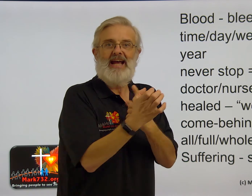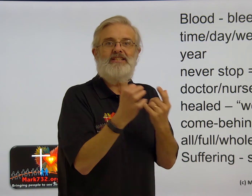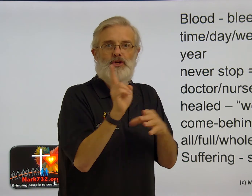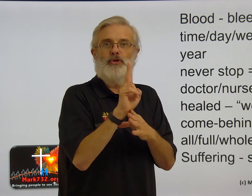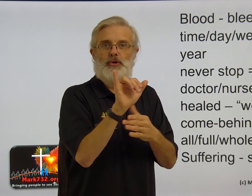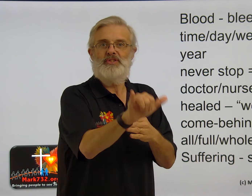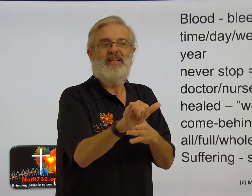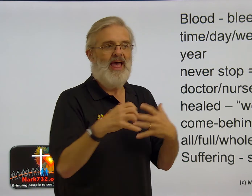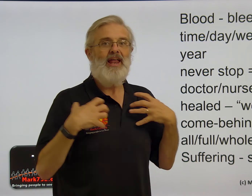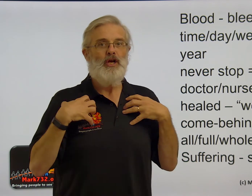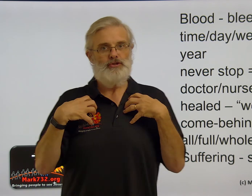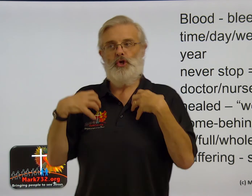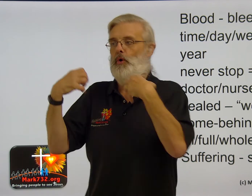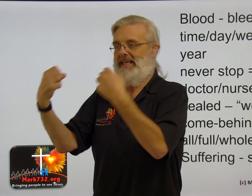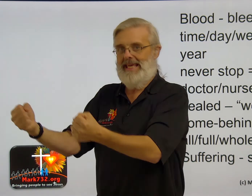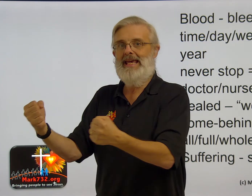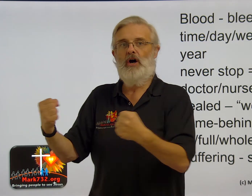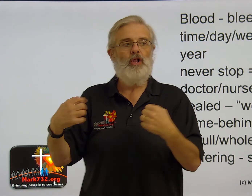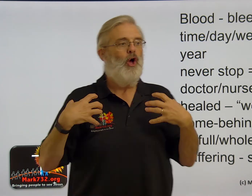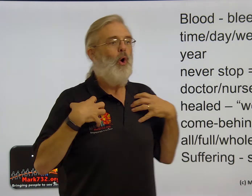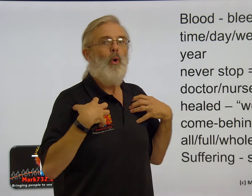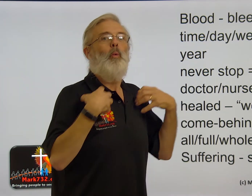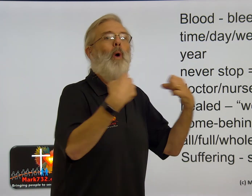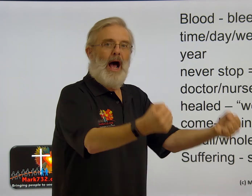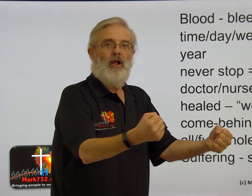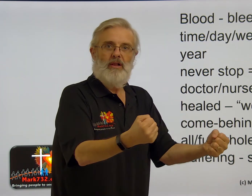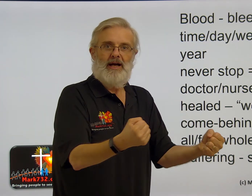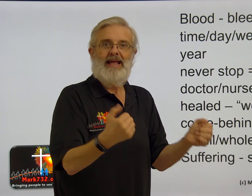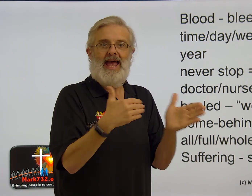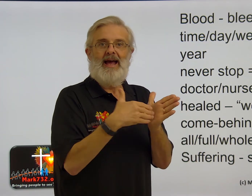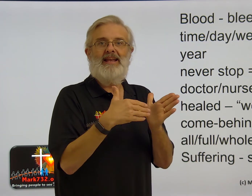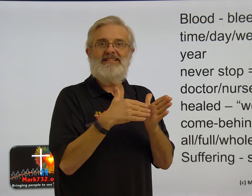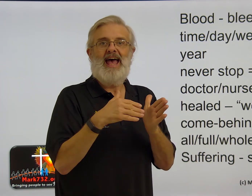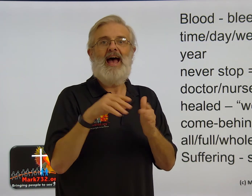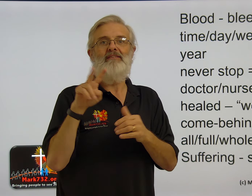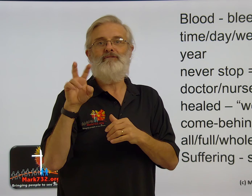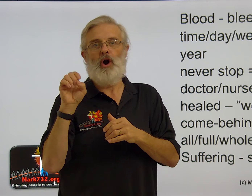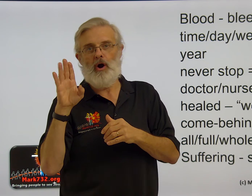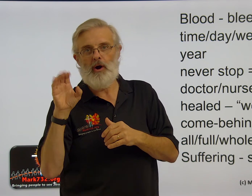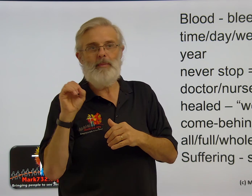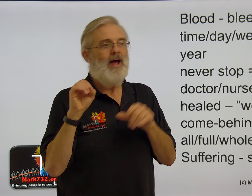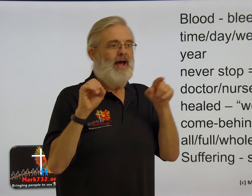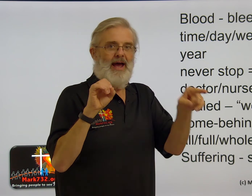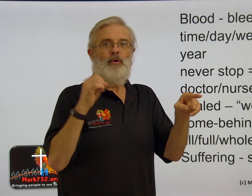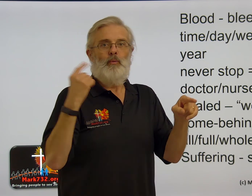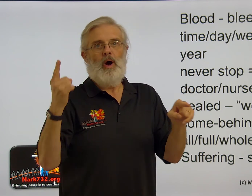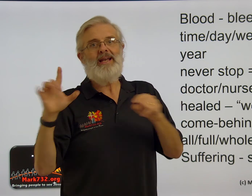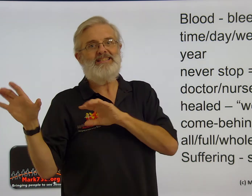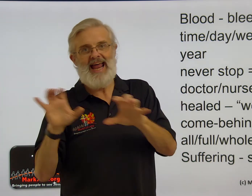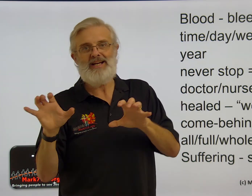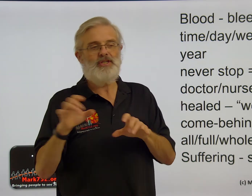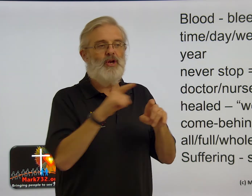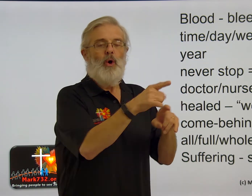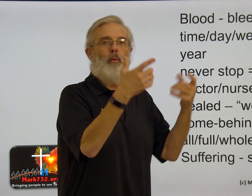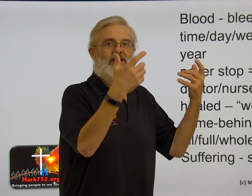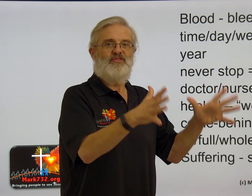you're using that. So heal, well. Again, it's that verb, and one is an action, one's